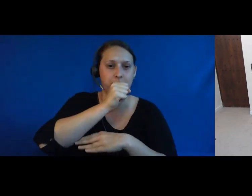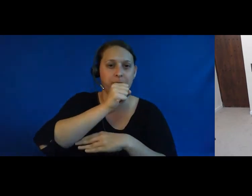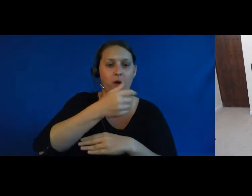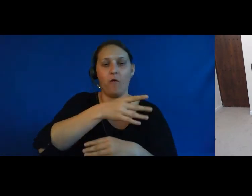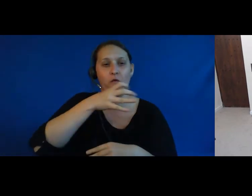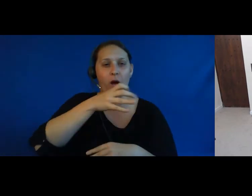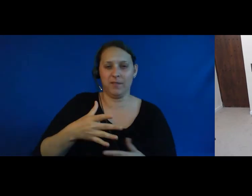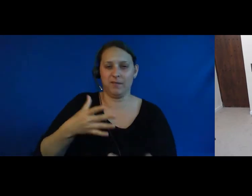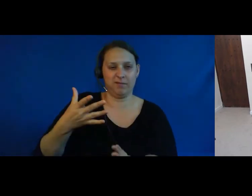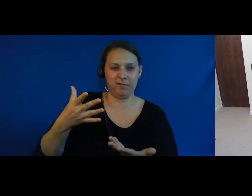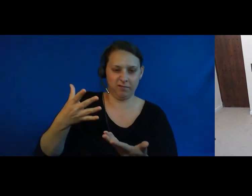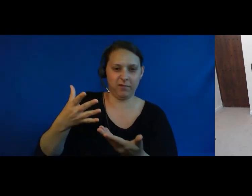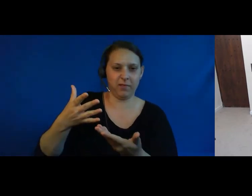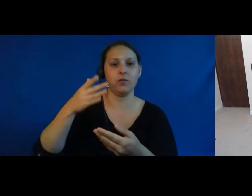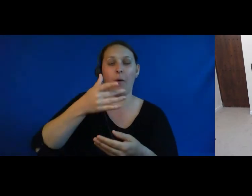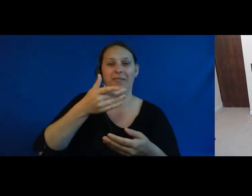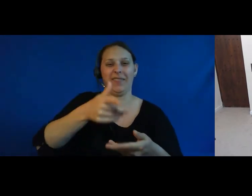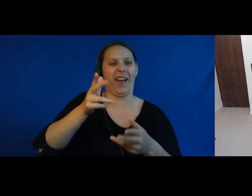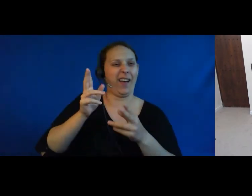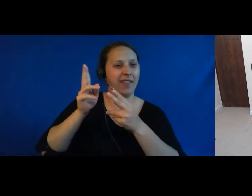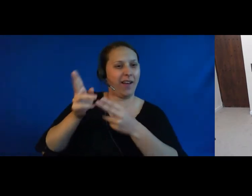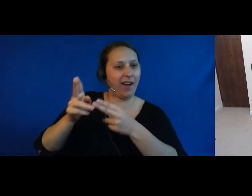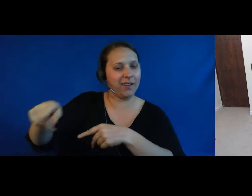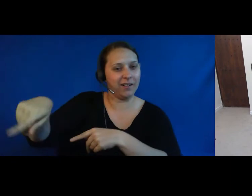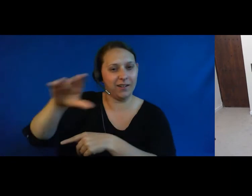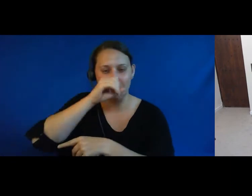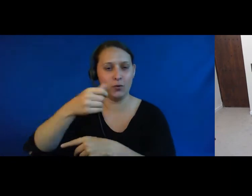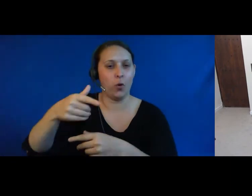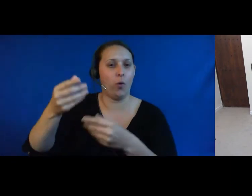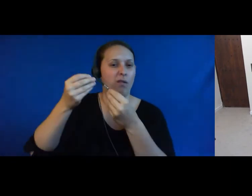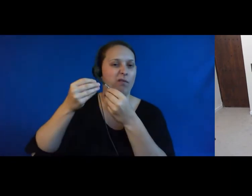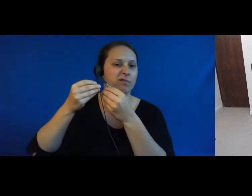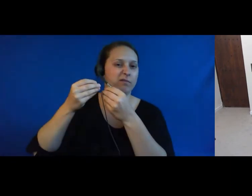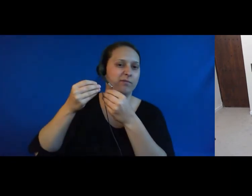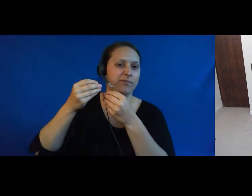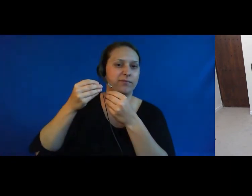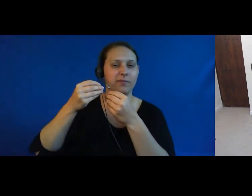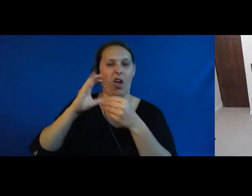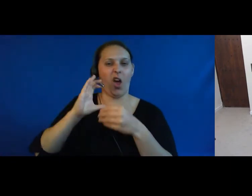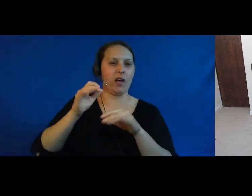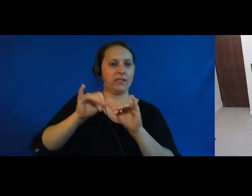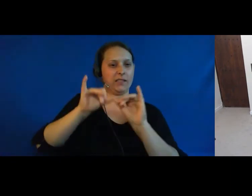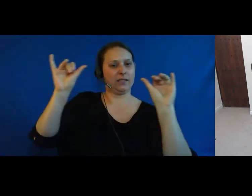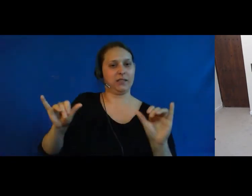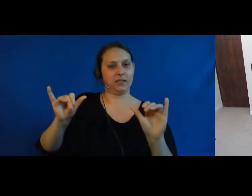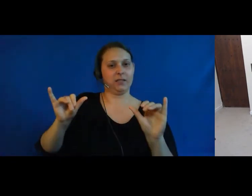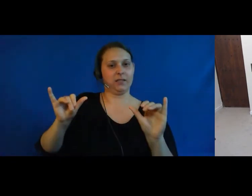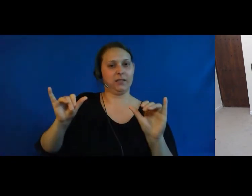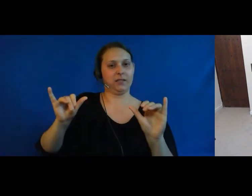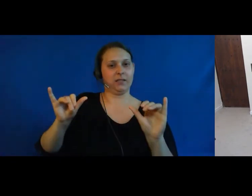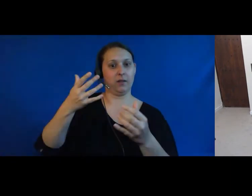So they've been hunted, and we've lost that that ecosystem service that they once used to